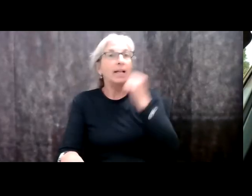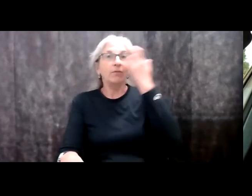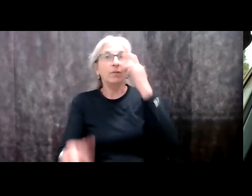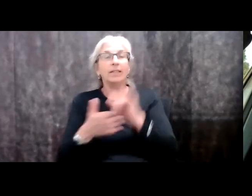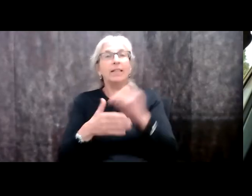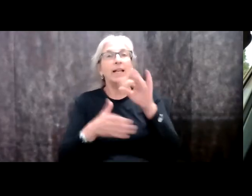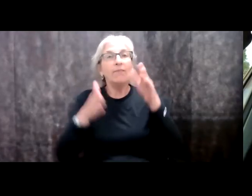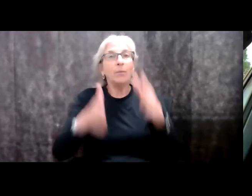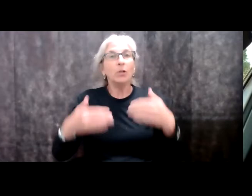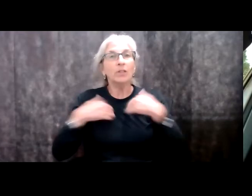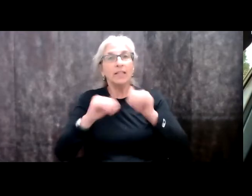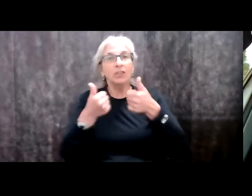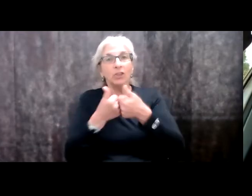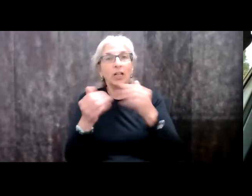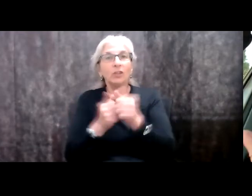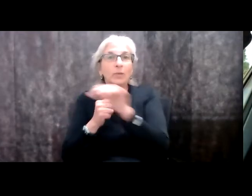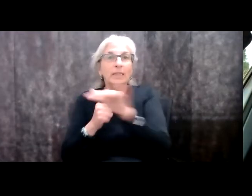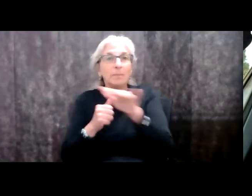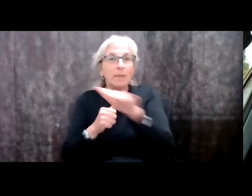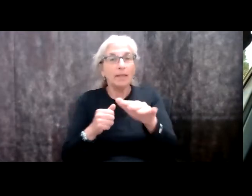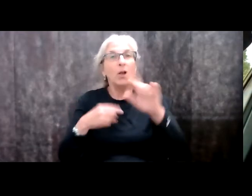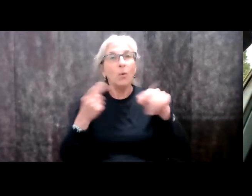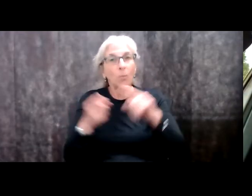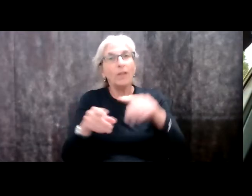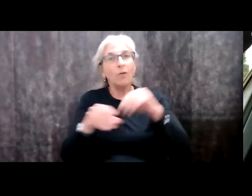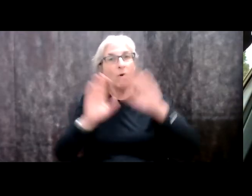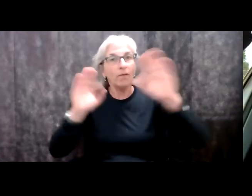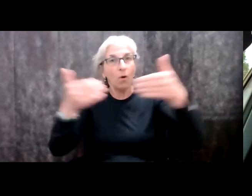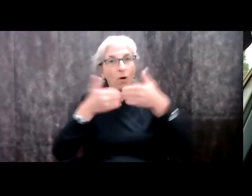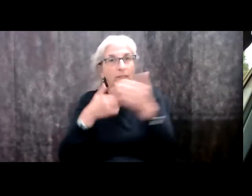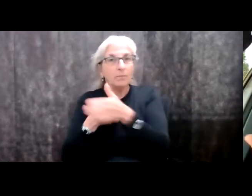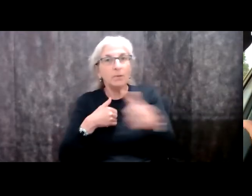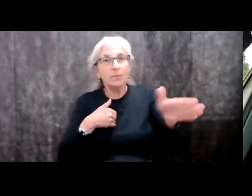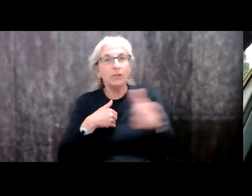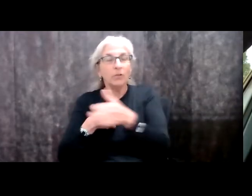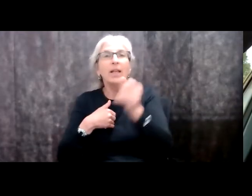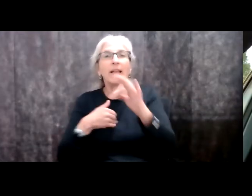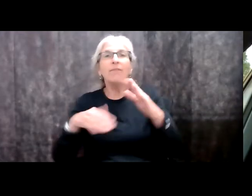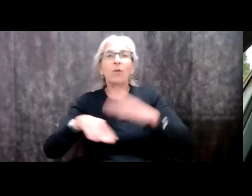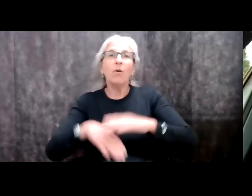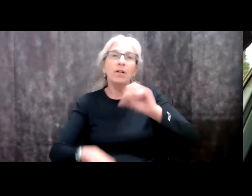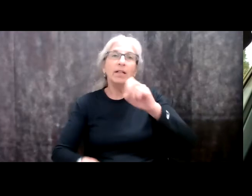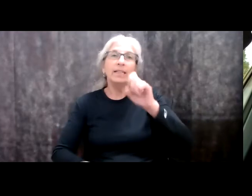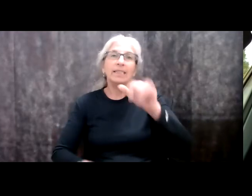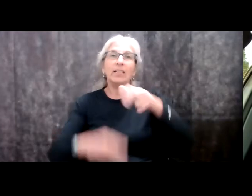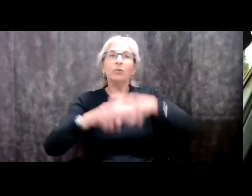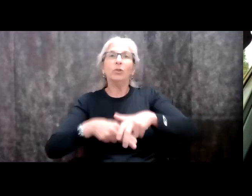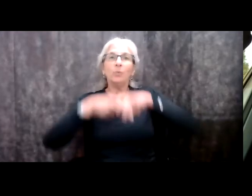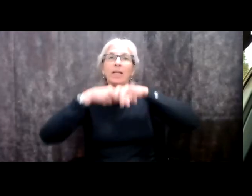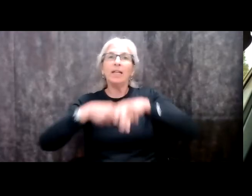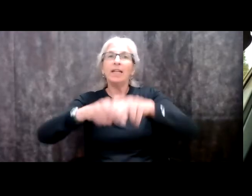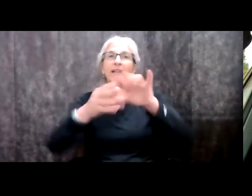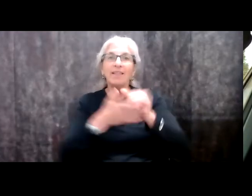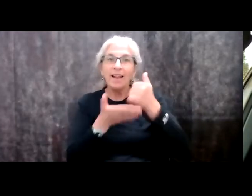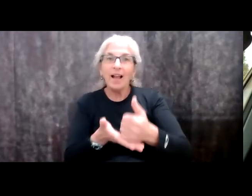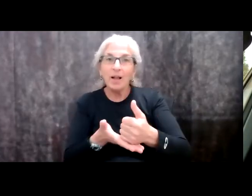spelling, you know, that's on the spectrum, sometimes just being on that sensory swing kind of helps. Or that mini trampoline when it comes to those